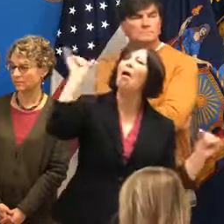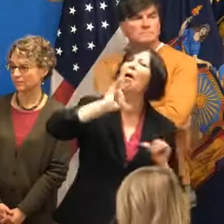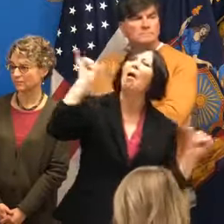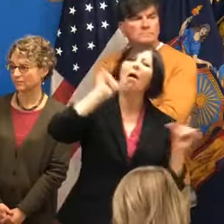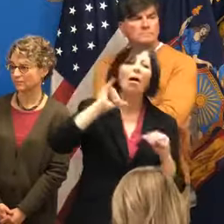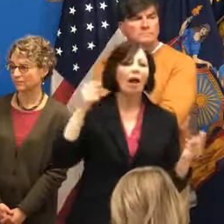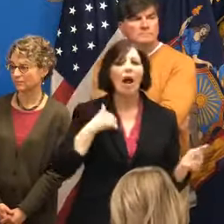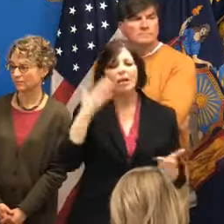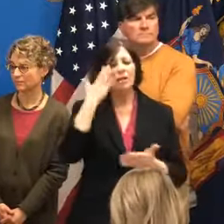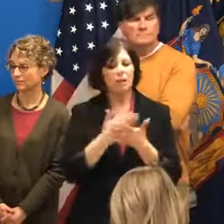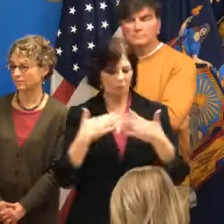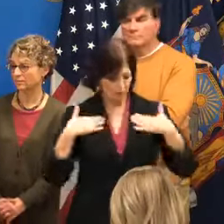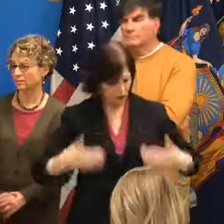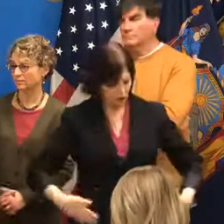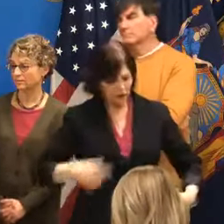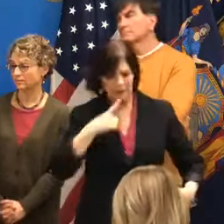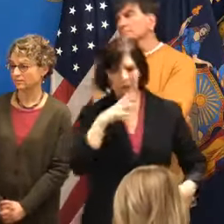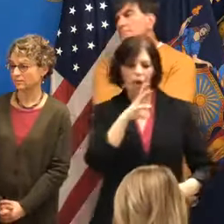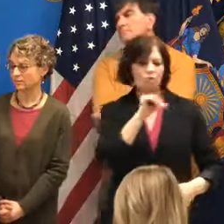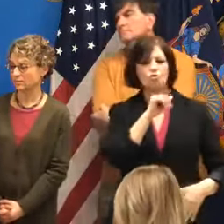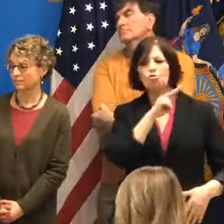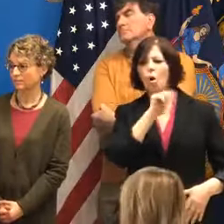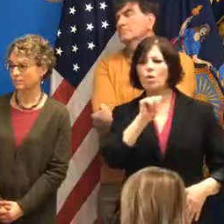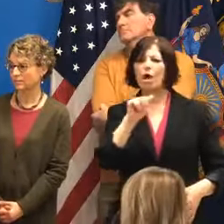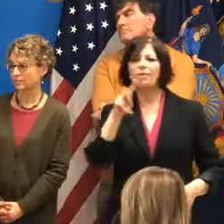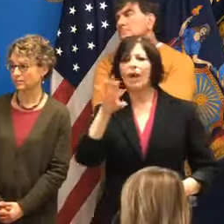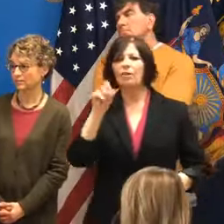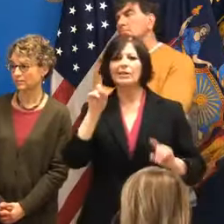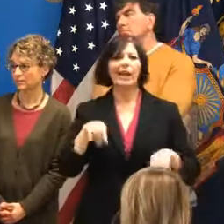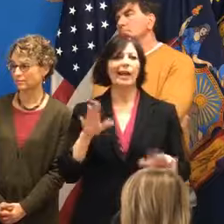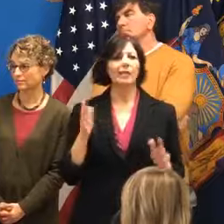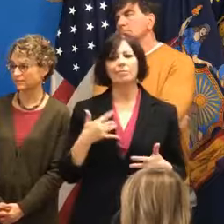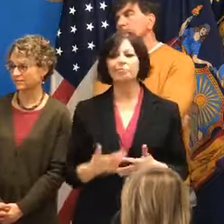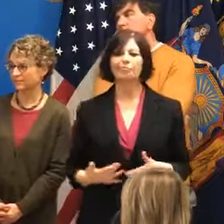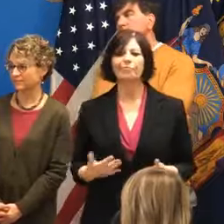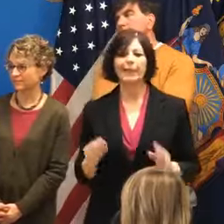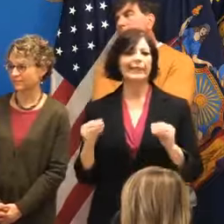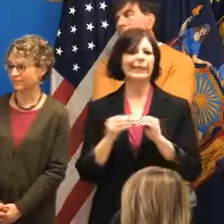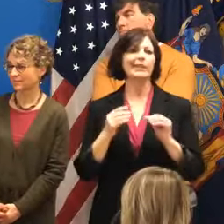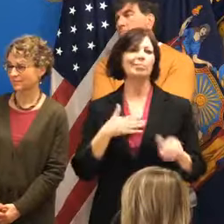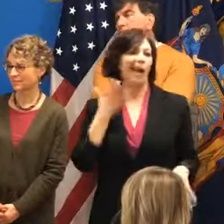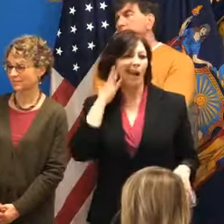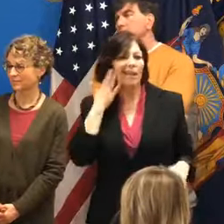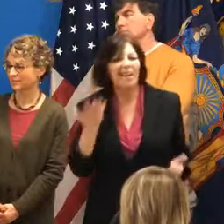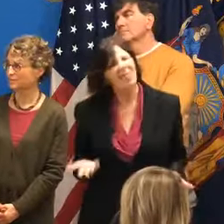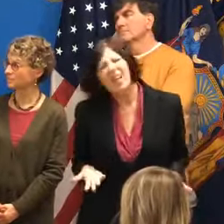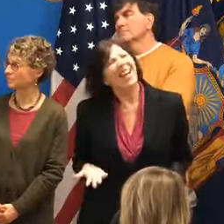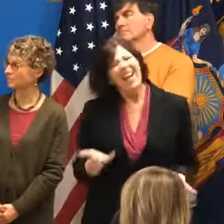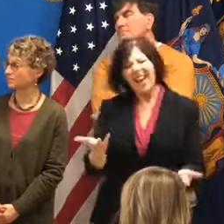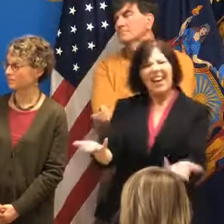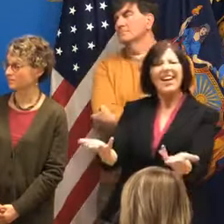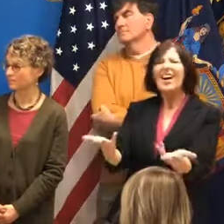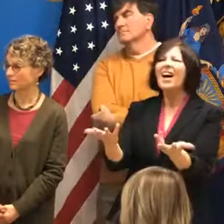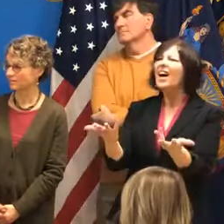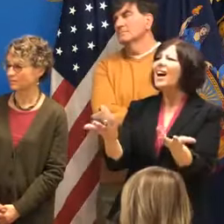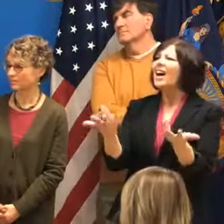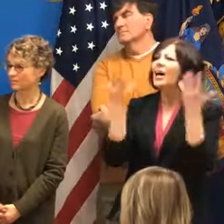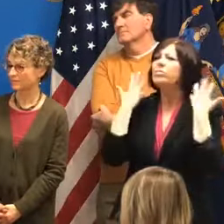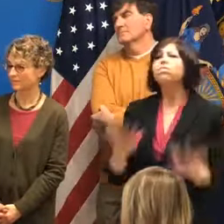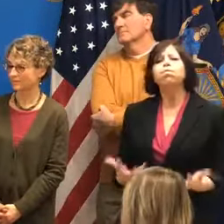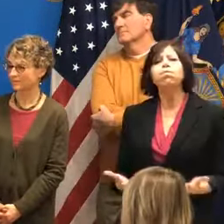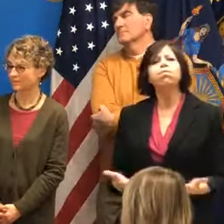I saw somebody wearing a shirt that said coronavirus can, you know what, kiss my... And I was like, you know what, they're taking this